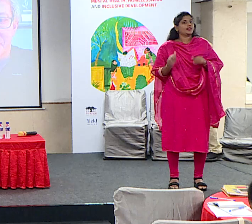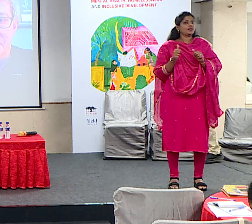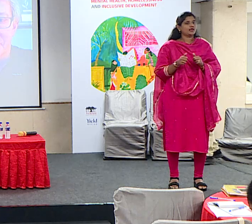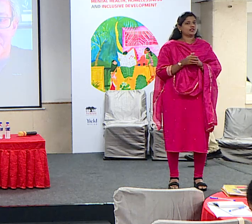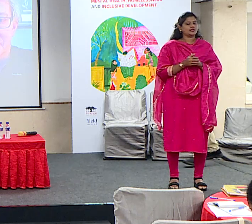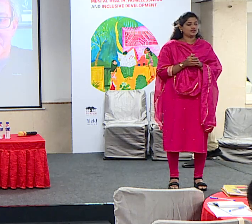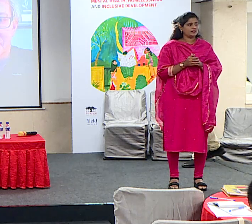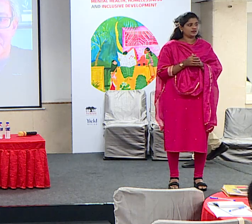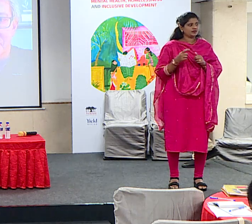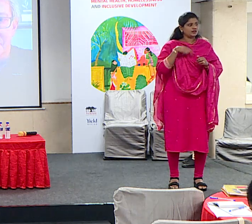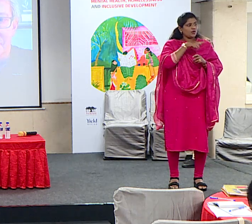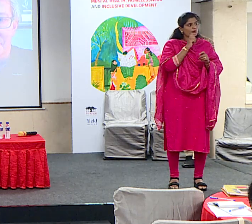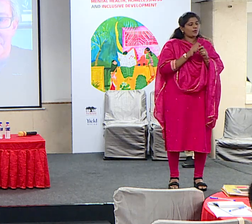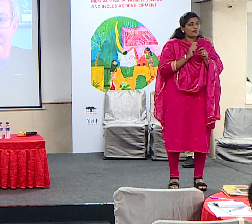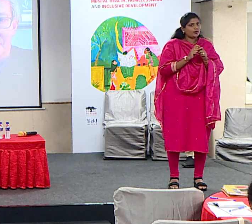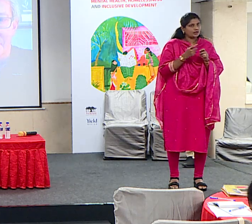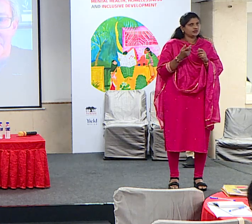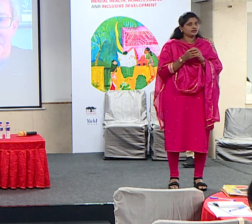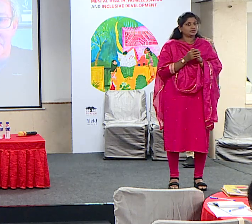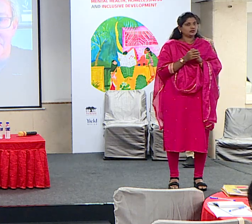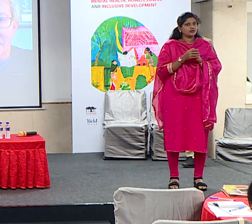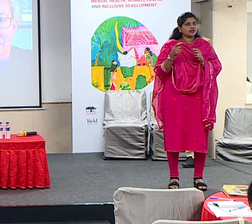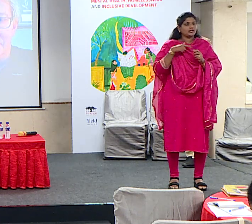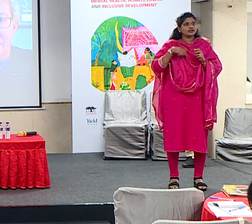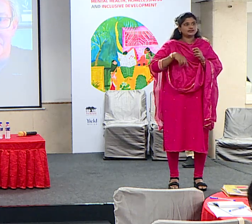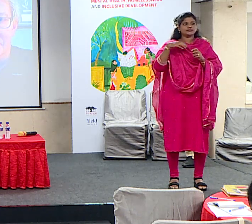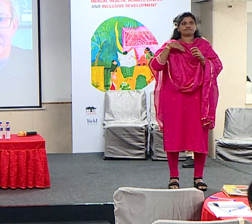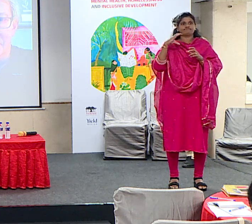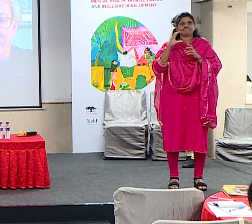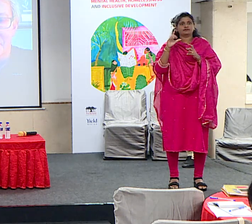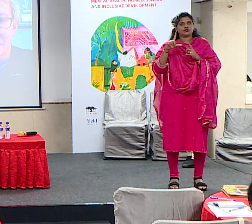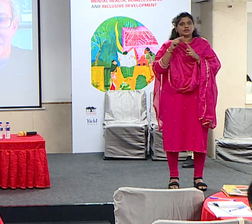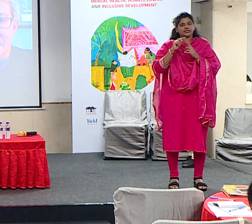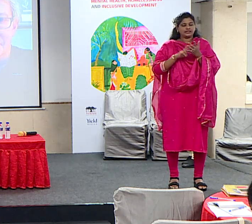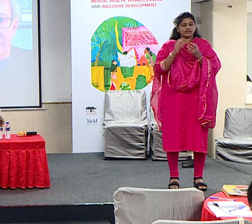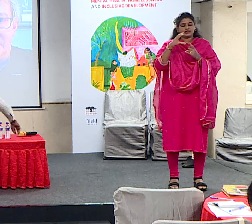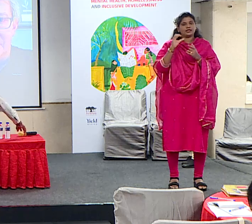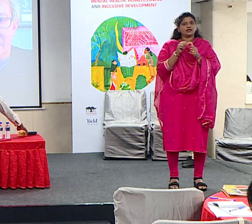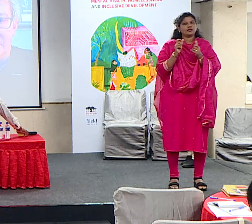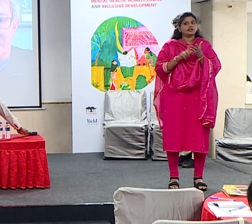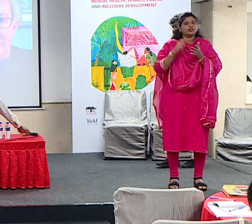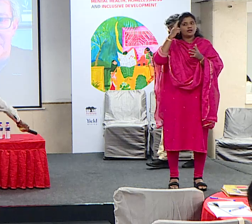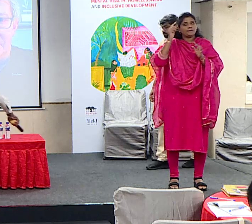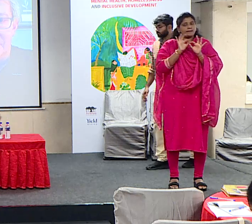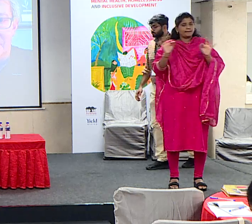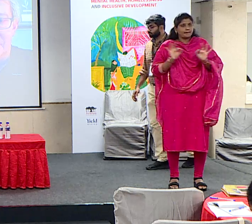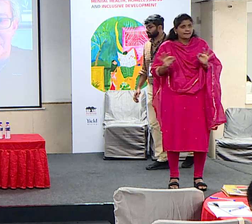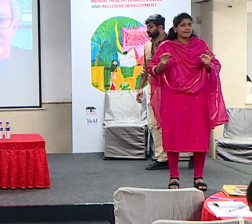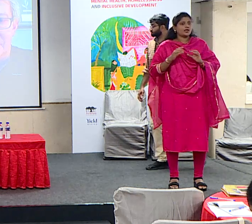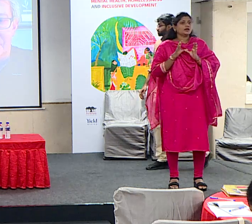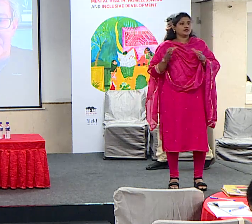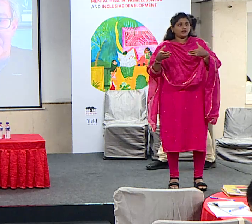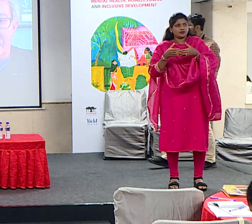May's ethnographic work has led them to posit the notion of clinical mind lines and to highlight the importance of communities of practice when